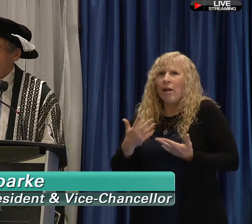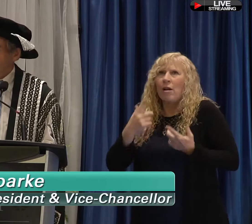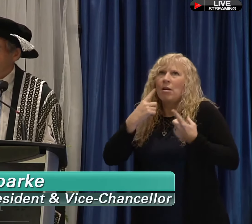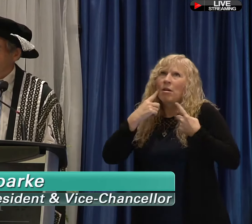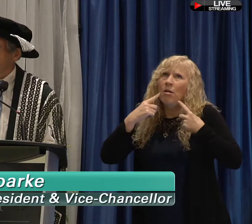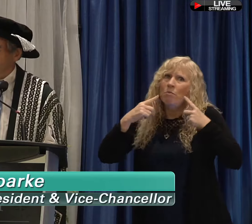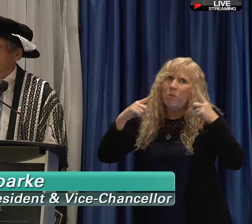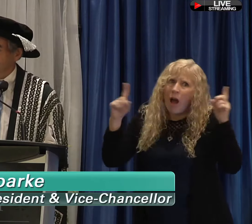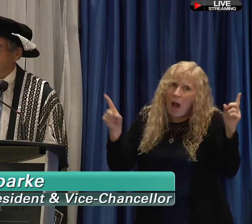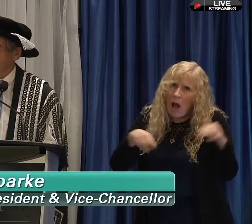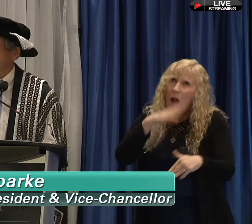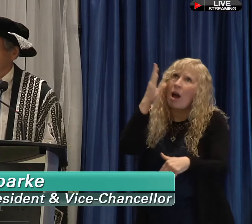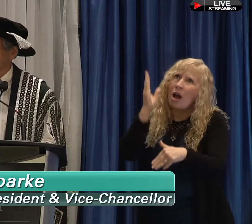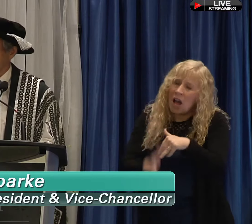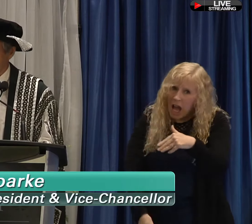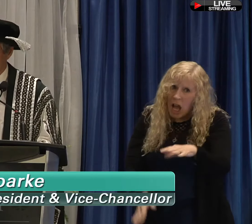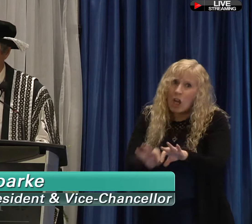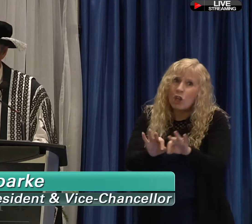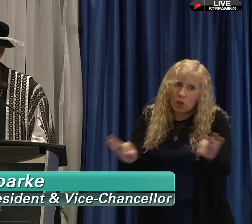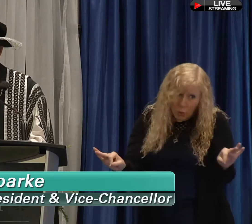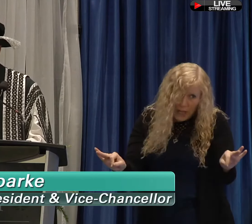finally got their degree.